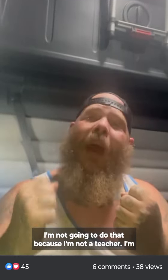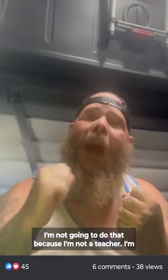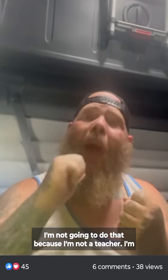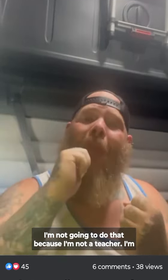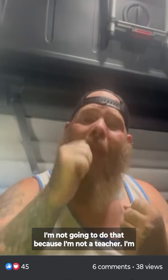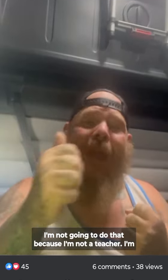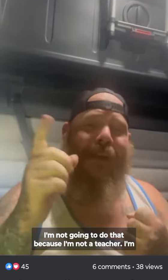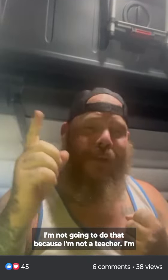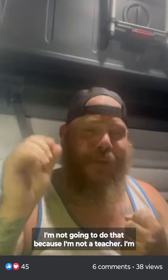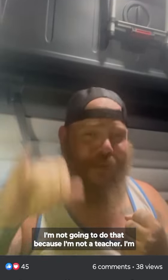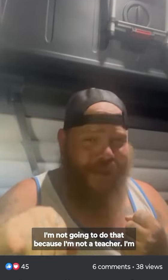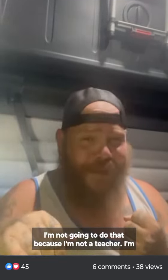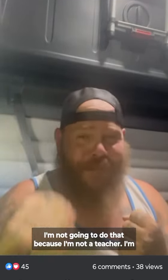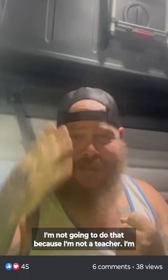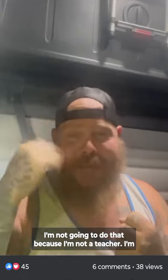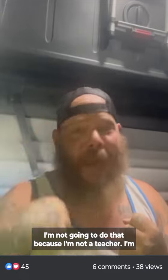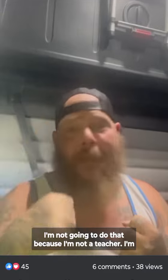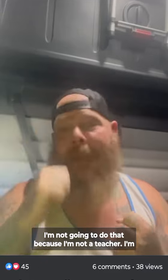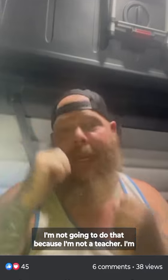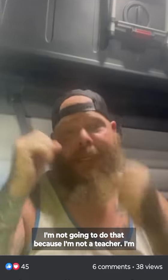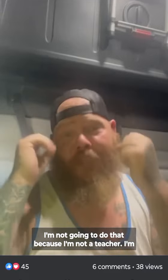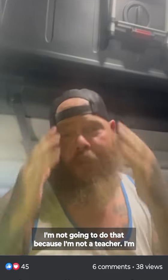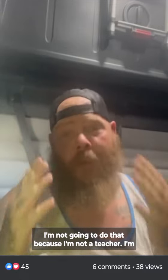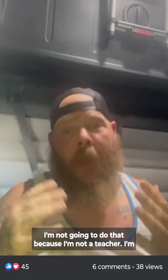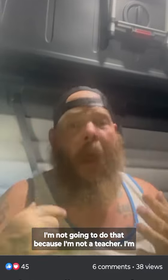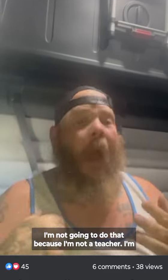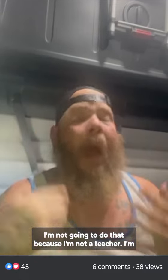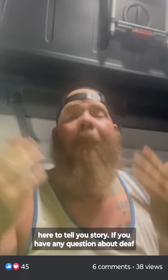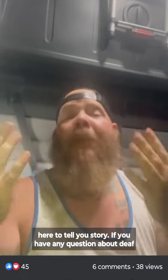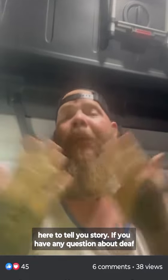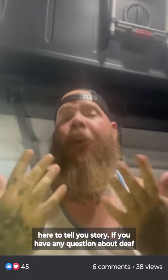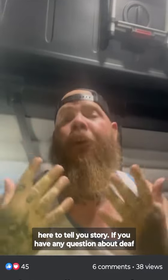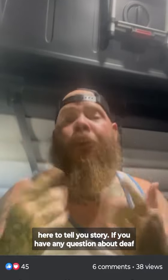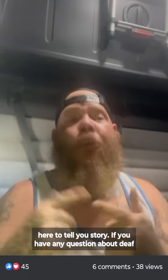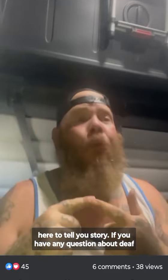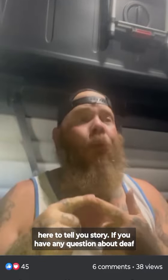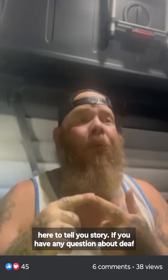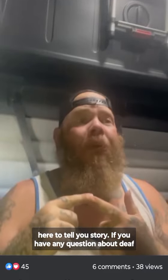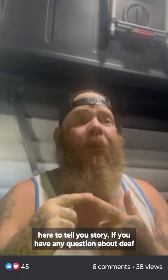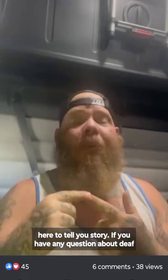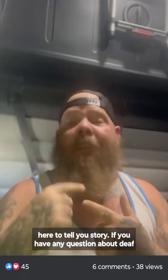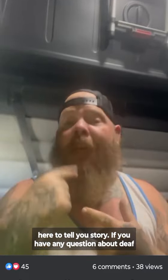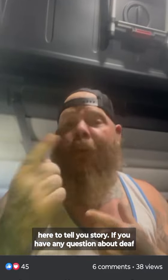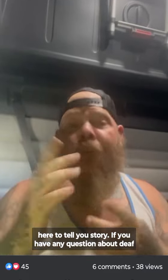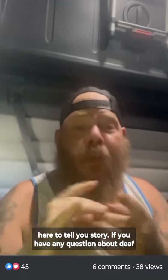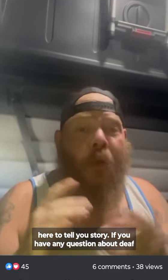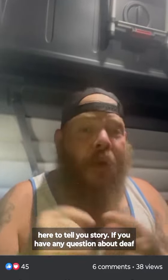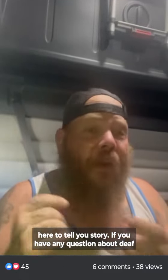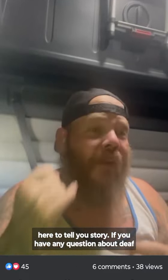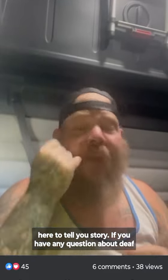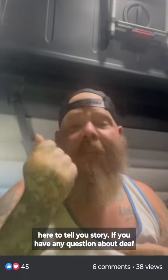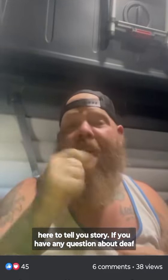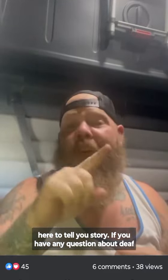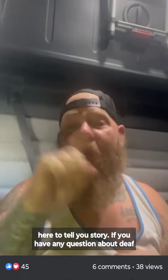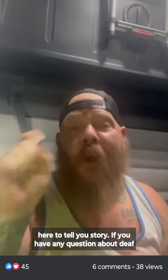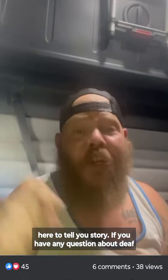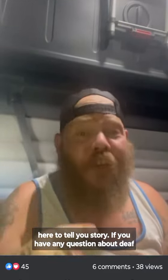I'm not going to do that because I'm not a teacher. I'm here to tell you stories. If you have any questions